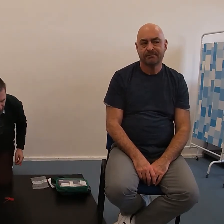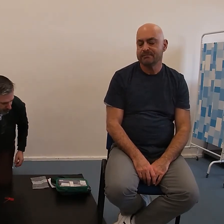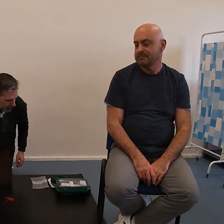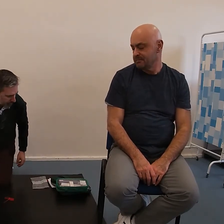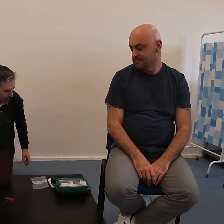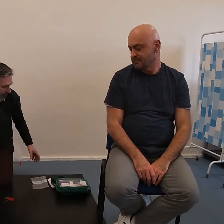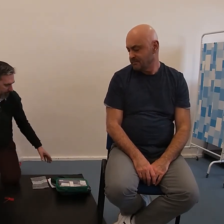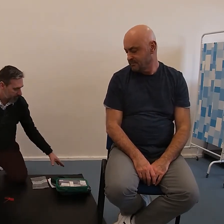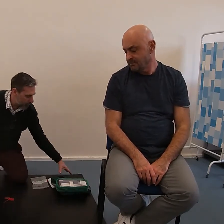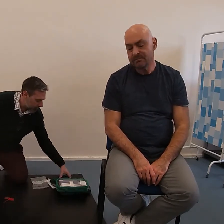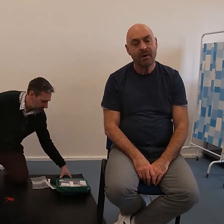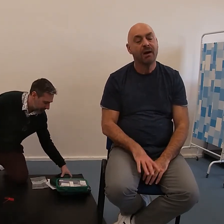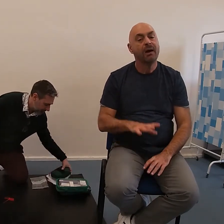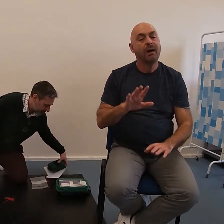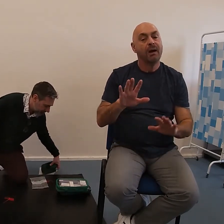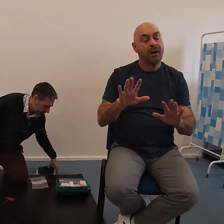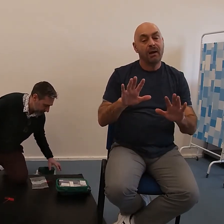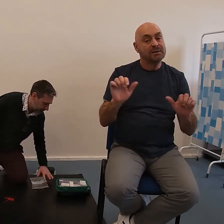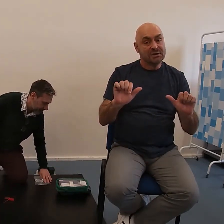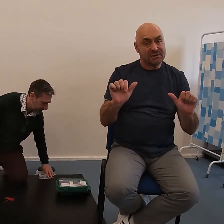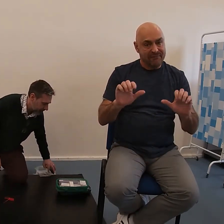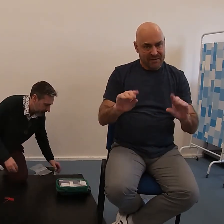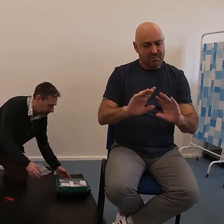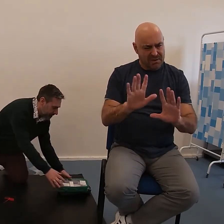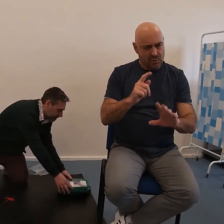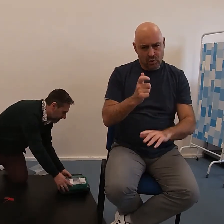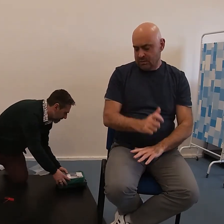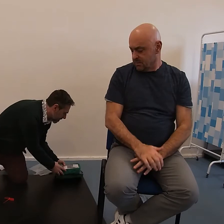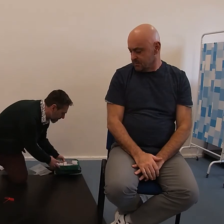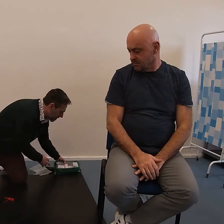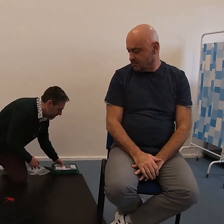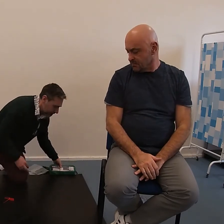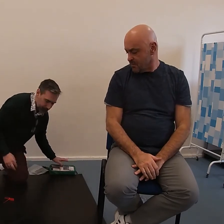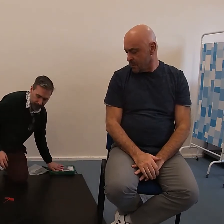Okay, so before we finish,